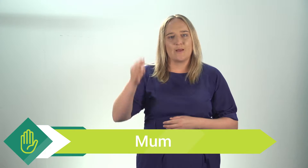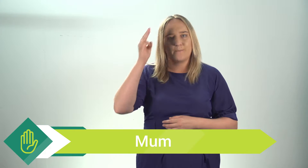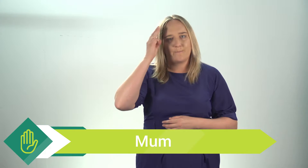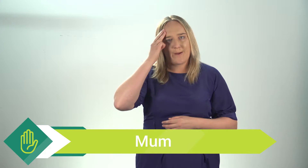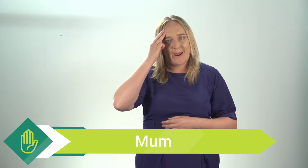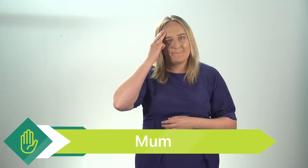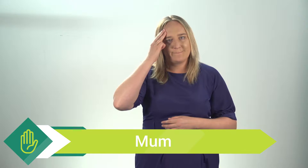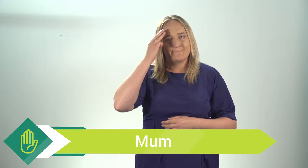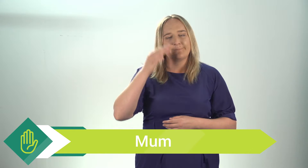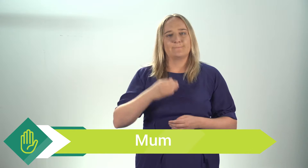Mum.